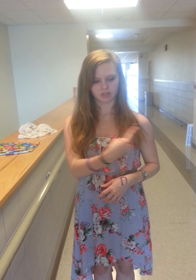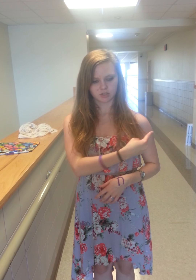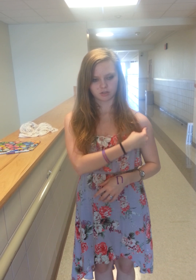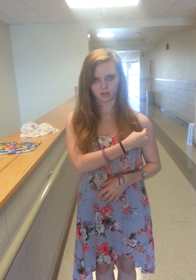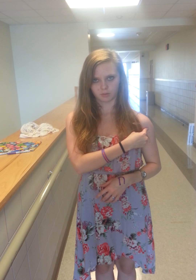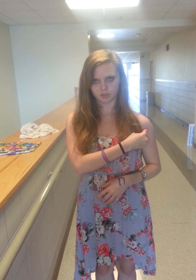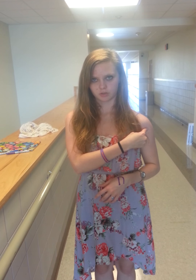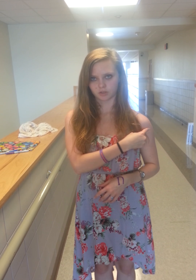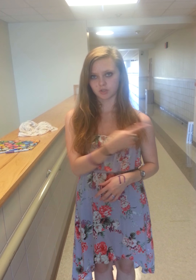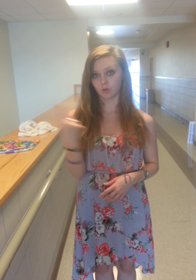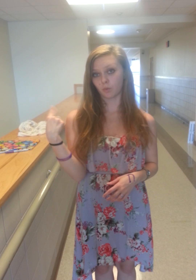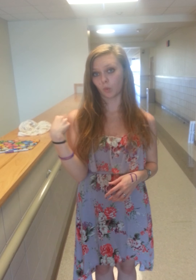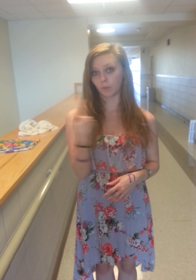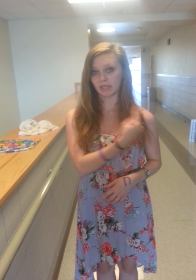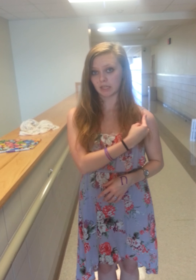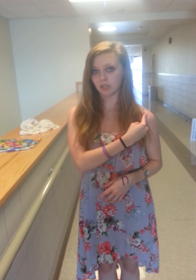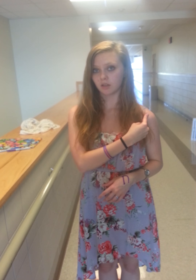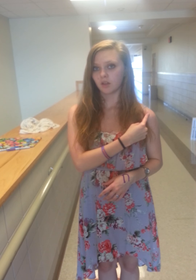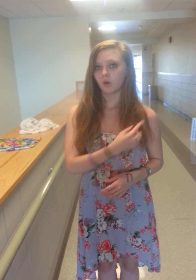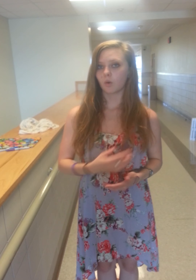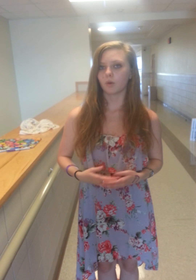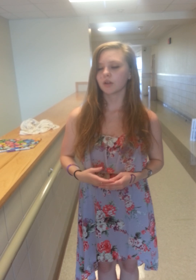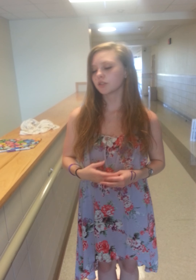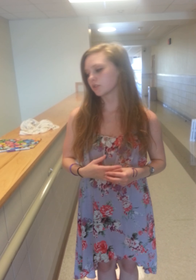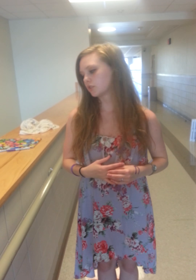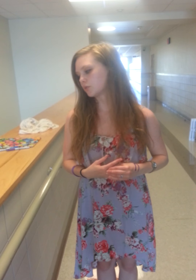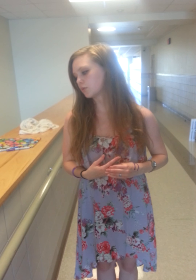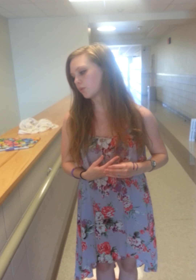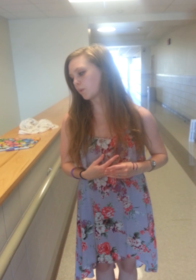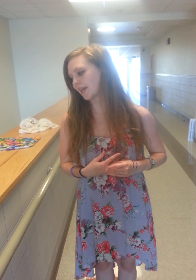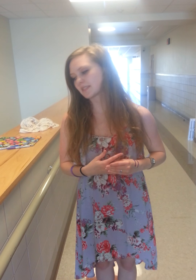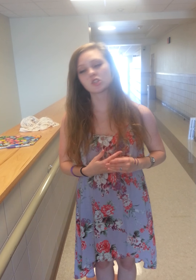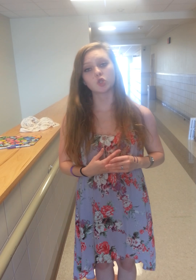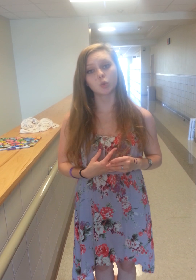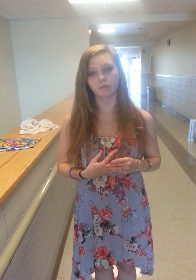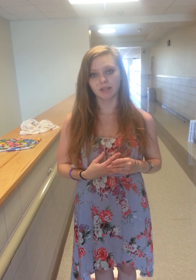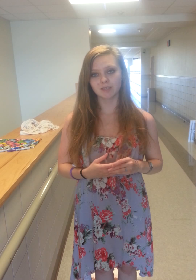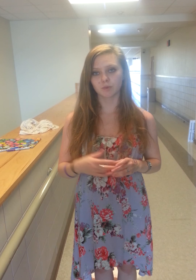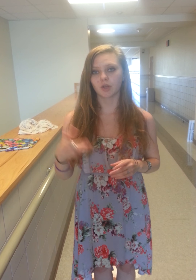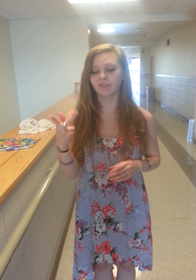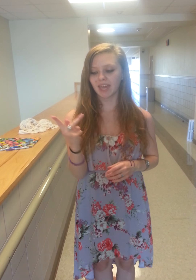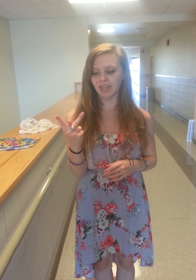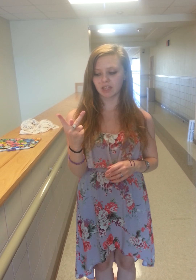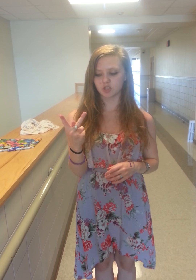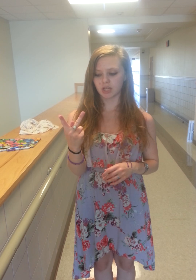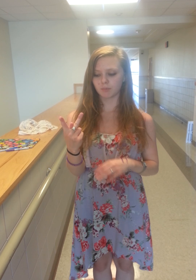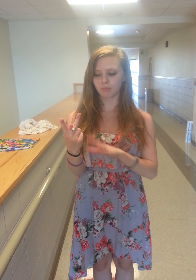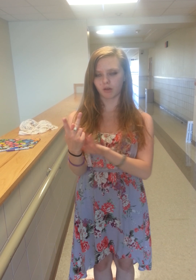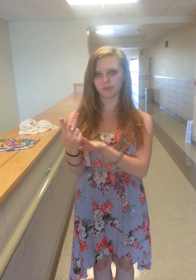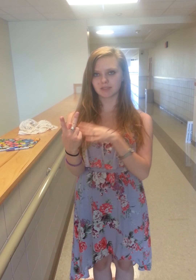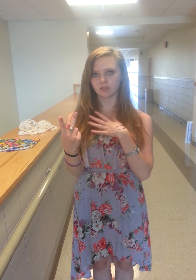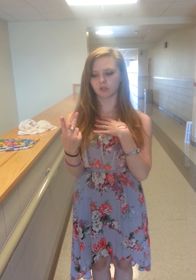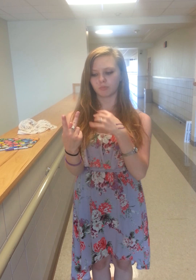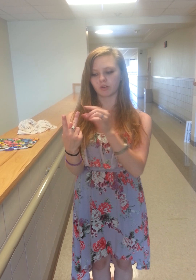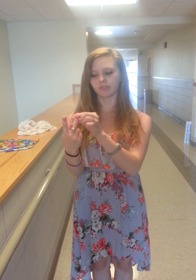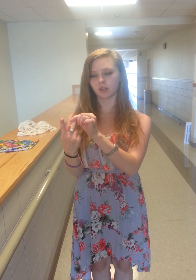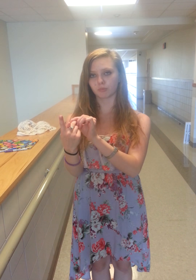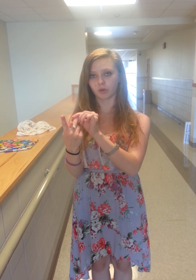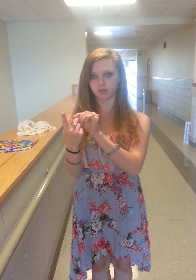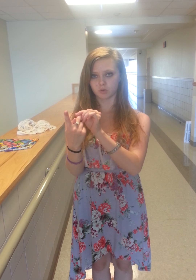to your non-dominant shoulder. So we, or you could do we as in the two of us, where you have K hand shape, palm facing you, middle finger pointed towards